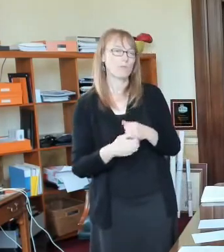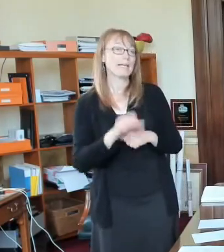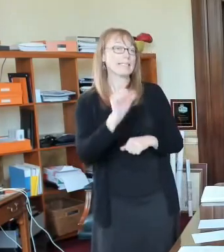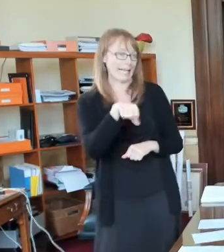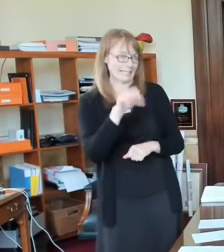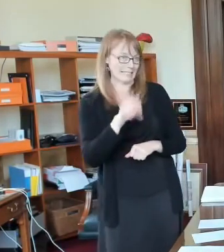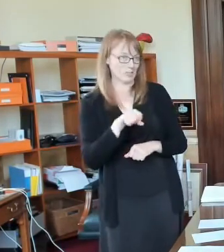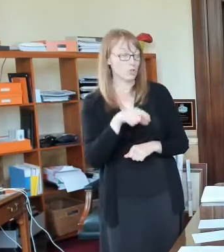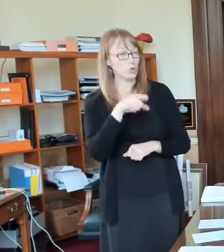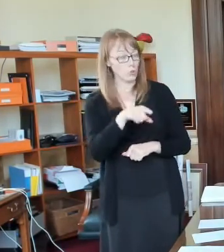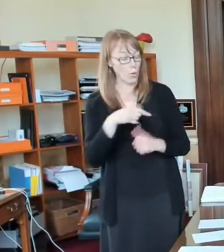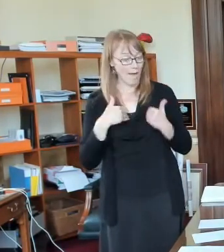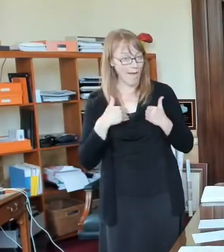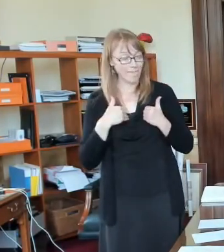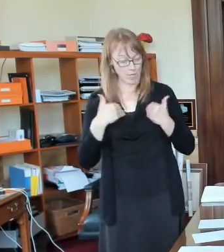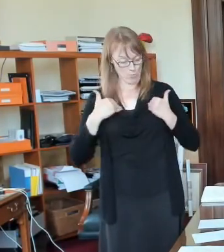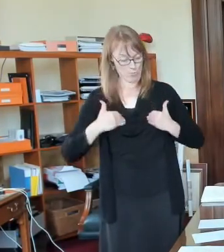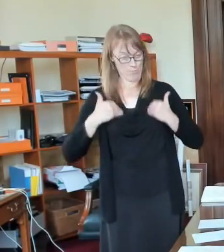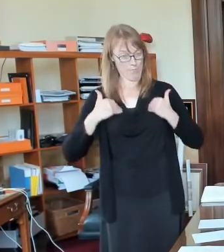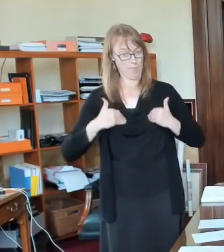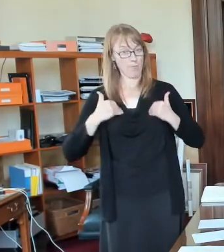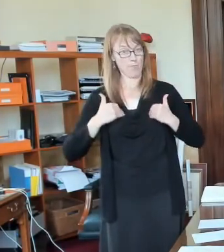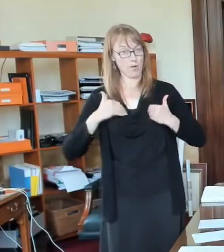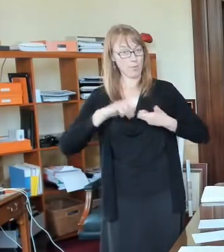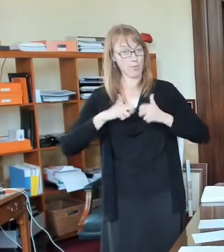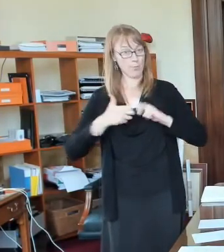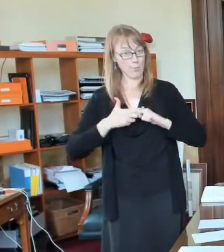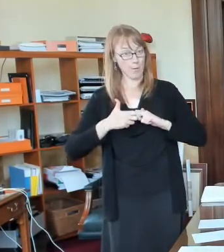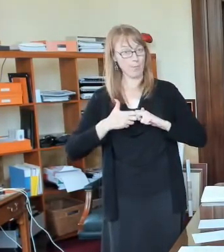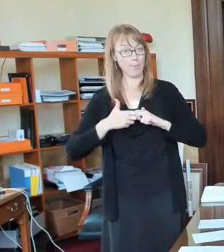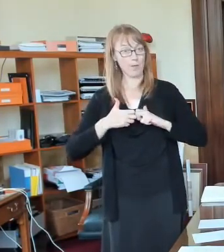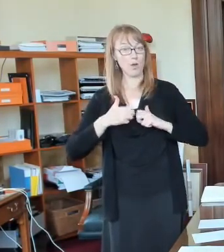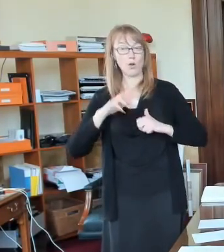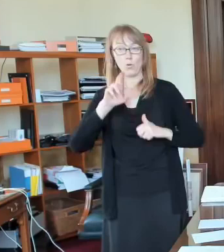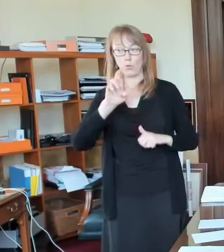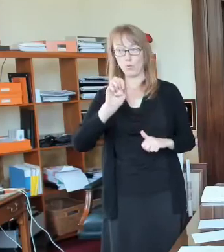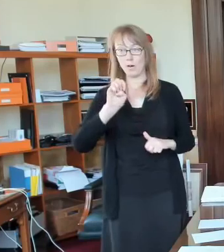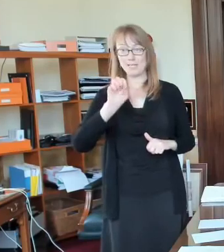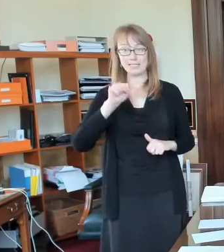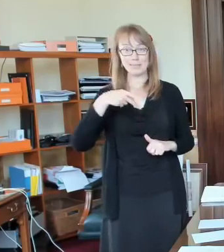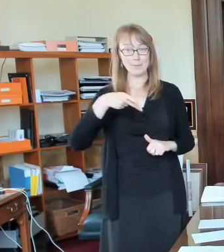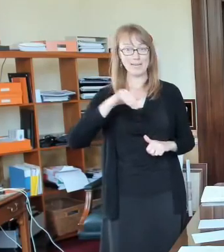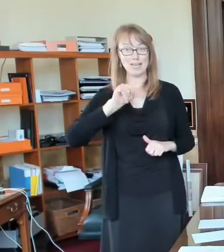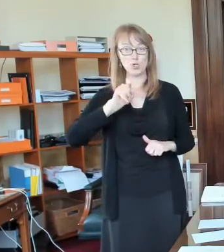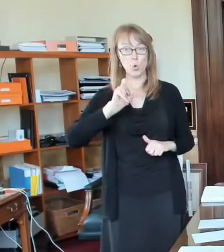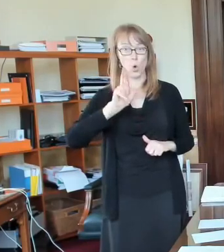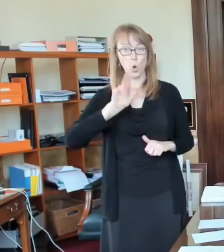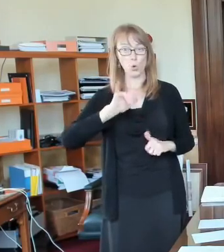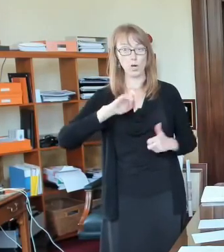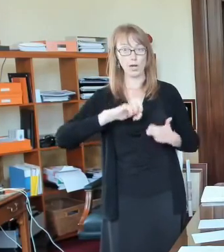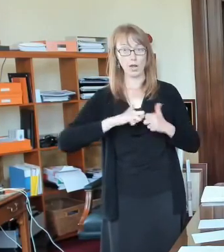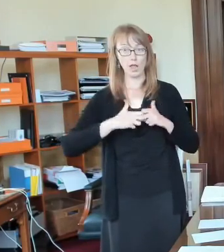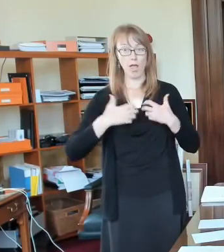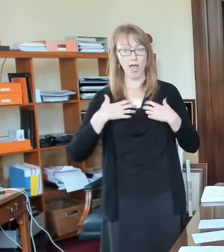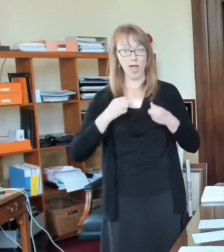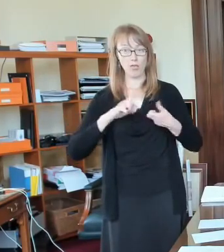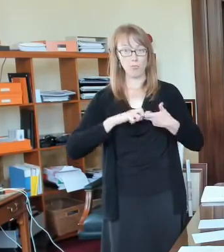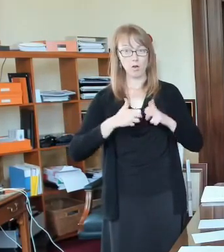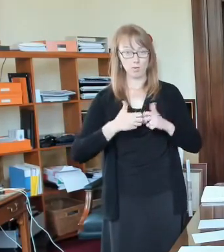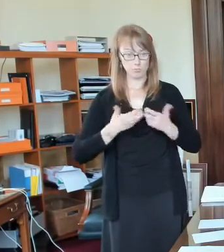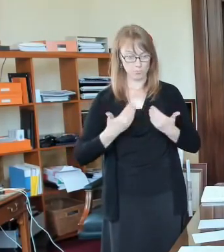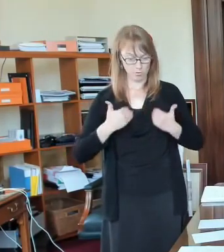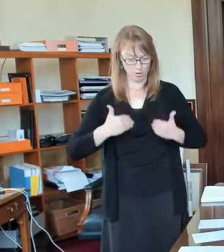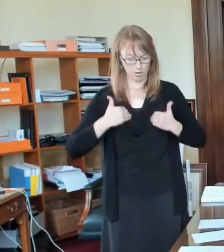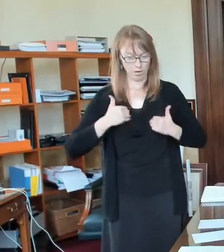and you've been advised not to wear a mask, that's okay. Of course, you got to take care of your health. But I would just add to